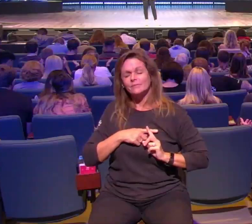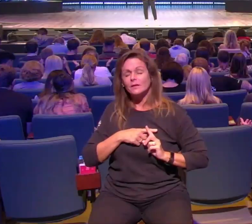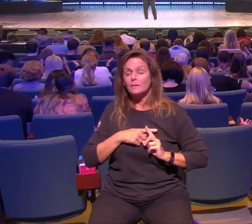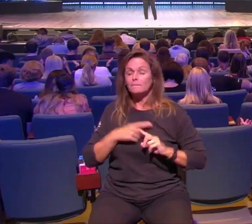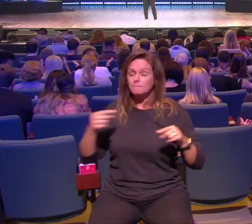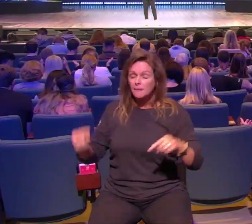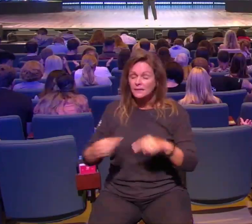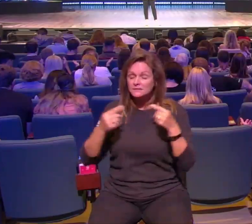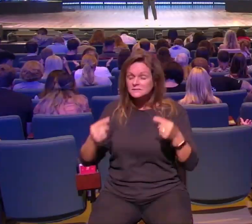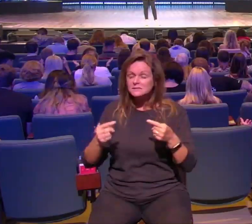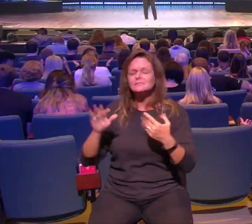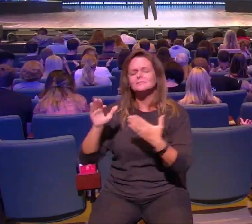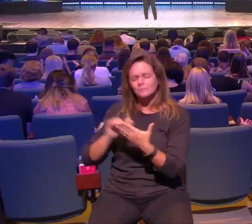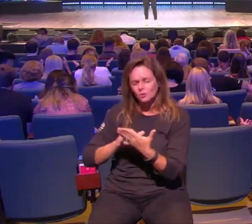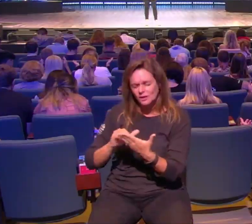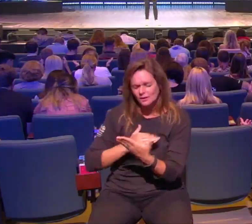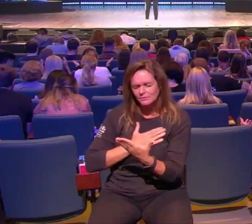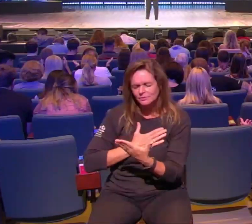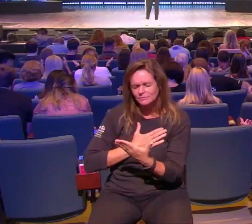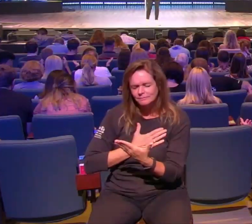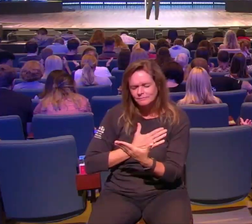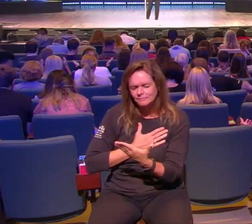I pray that you will forgive me of my sin.